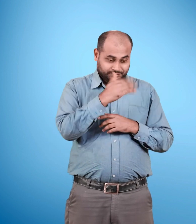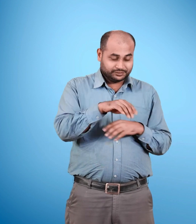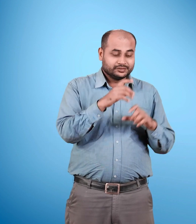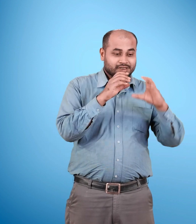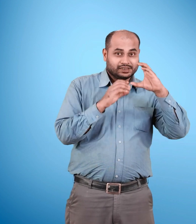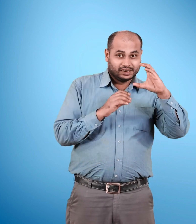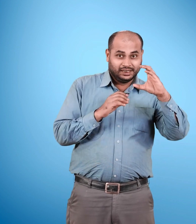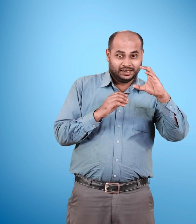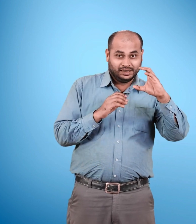C.